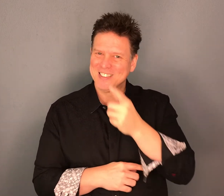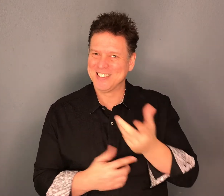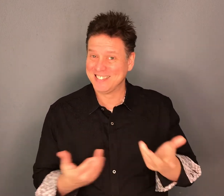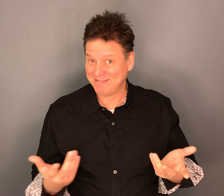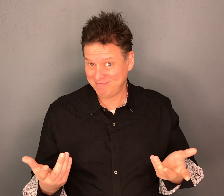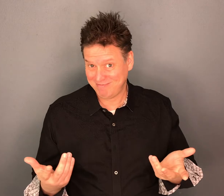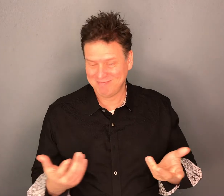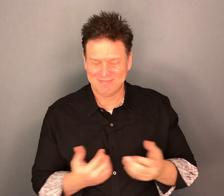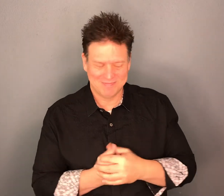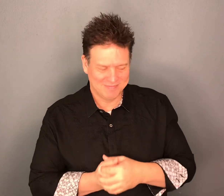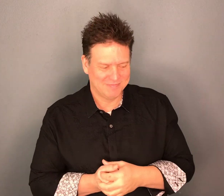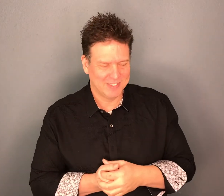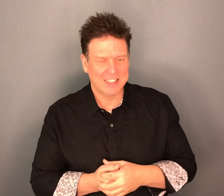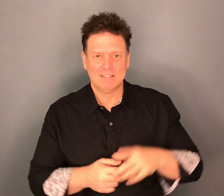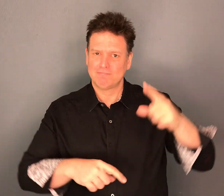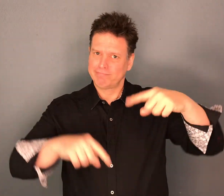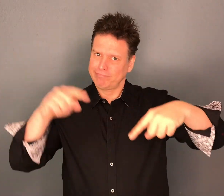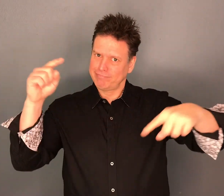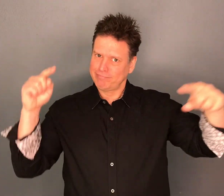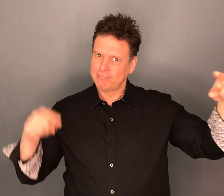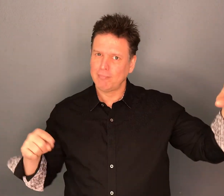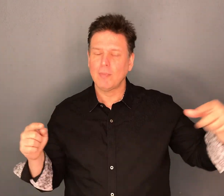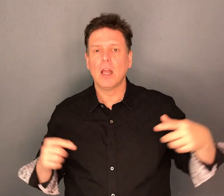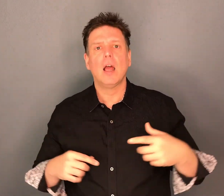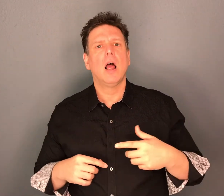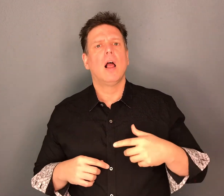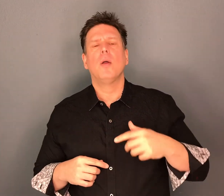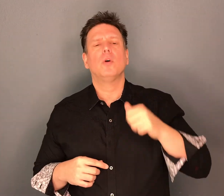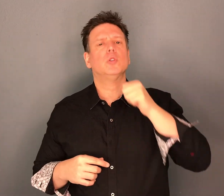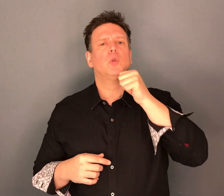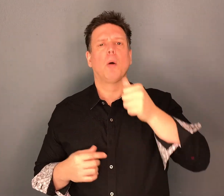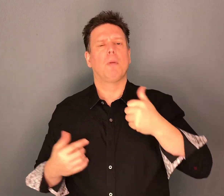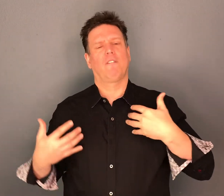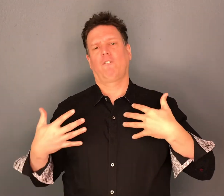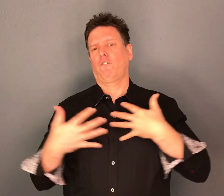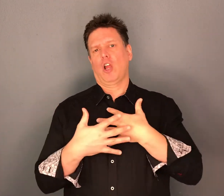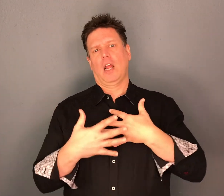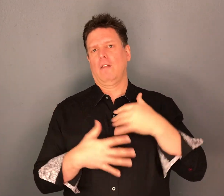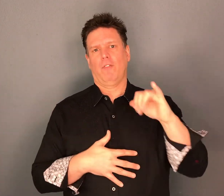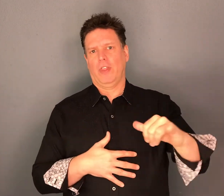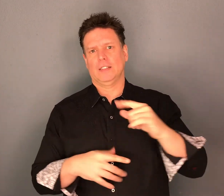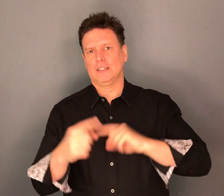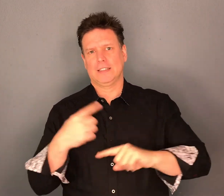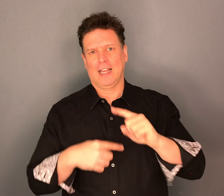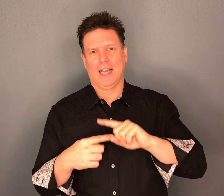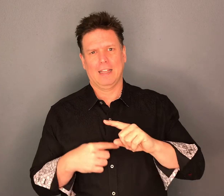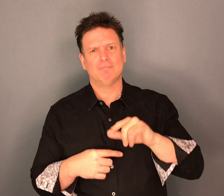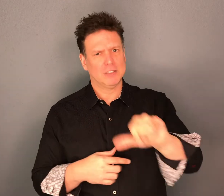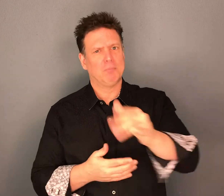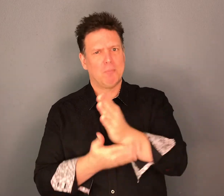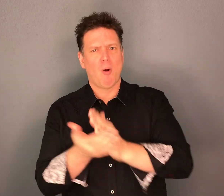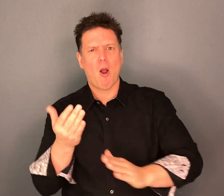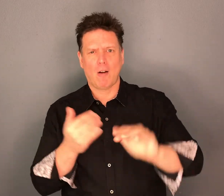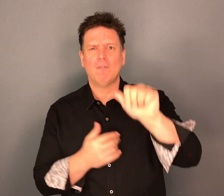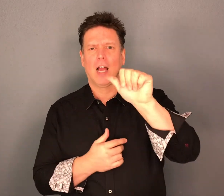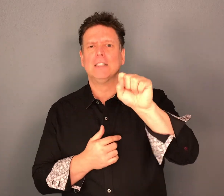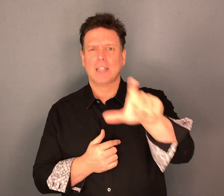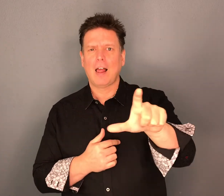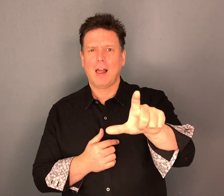But we always said lunch with one hand. So it varies. Don't be afraid of those signs. They are a